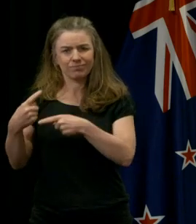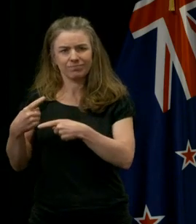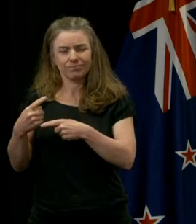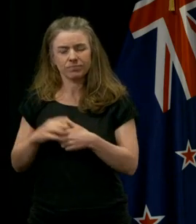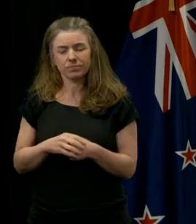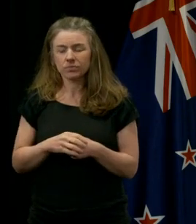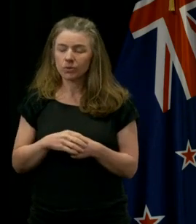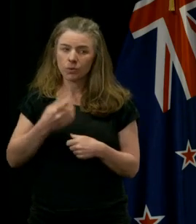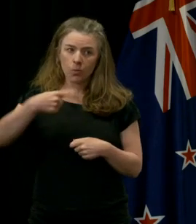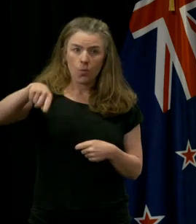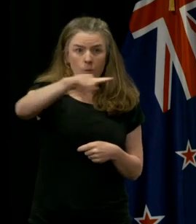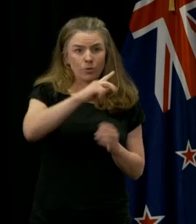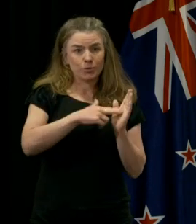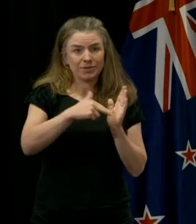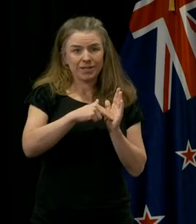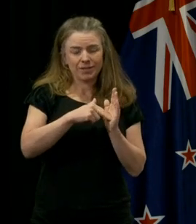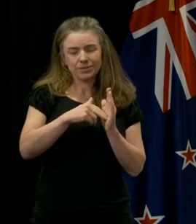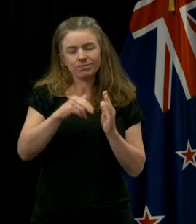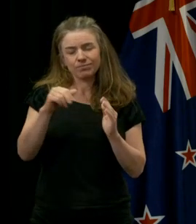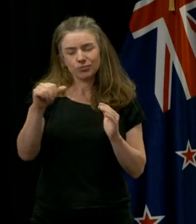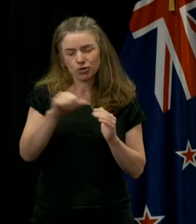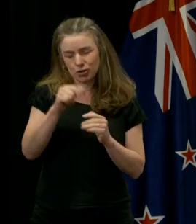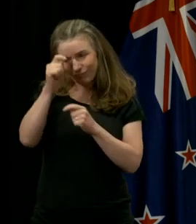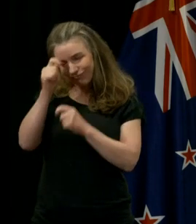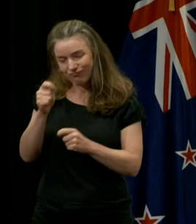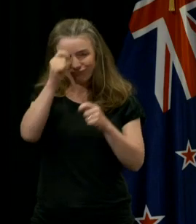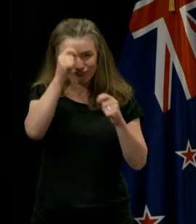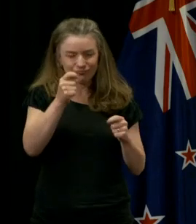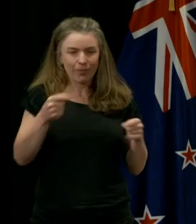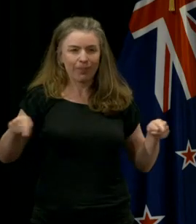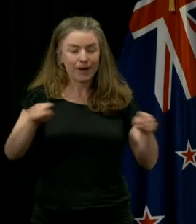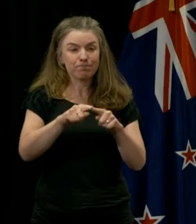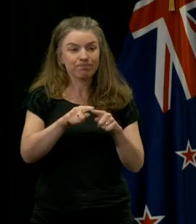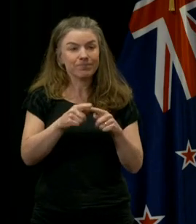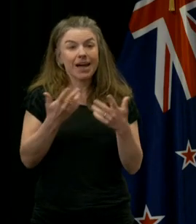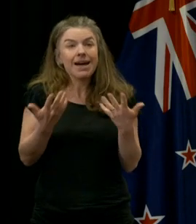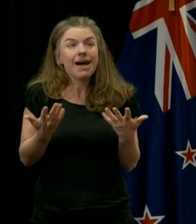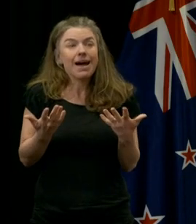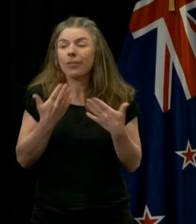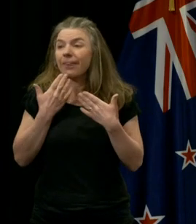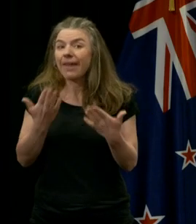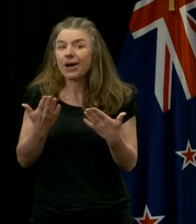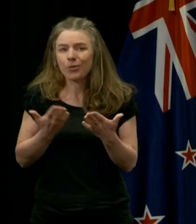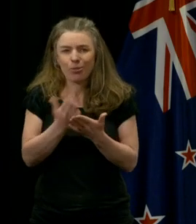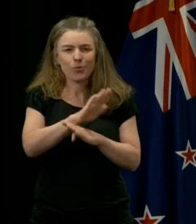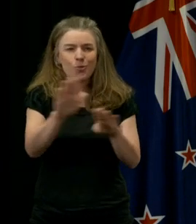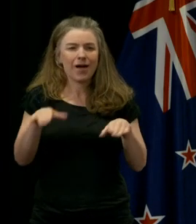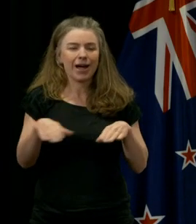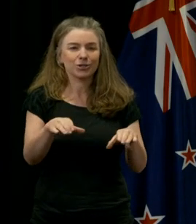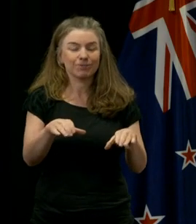us owes a debt of gratitude. And I can tell you that we can repay that debt of gratitude now by staying at